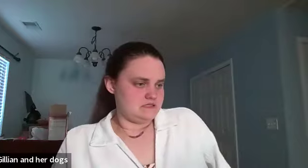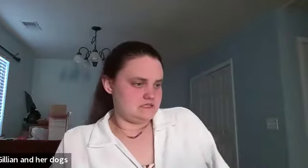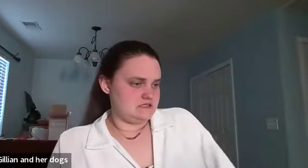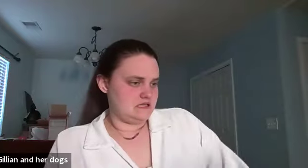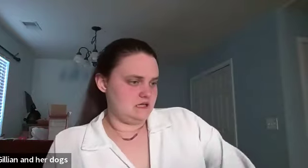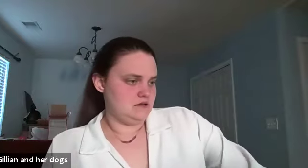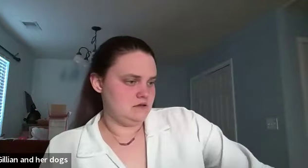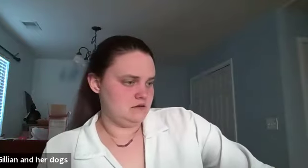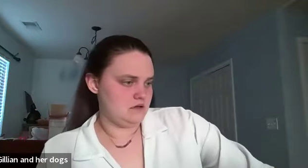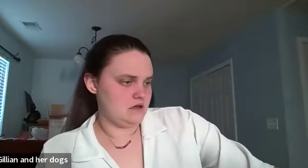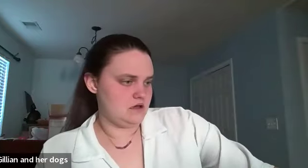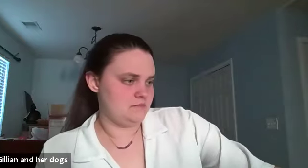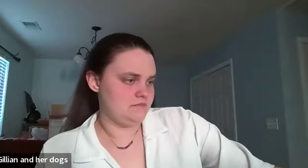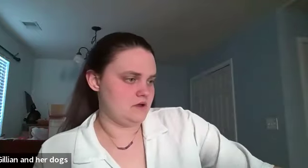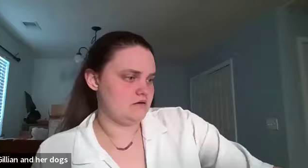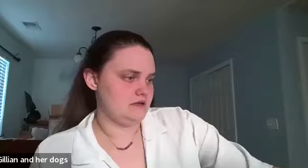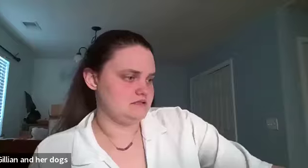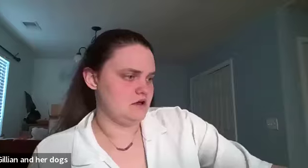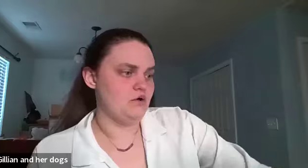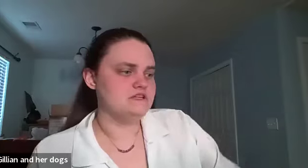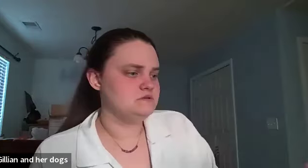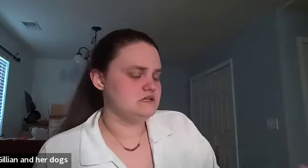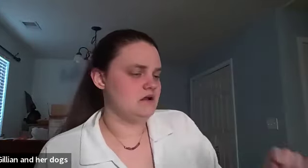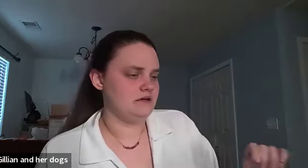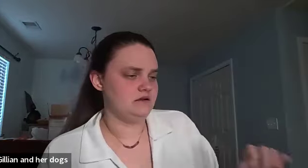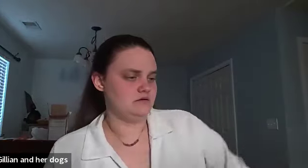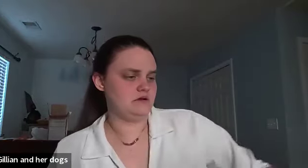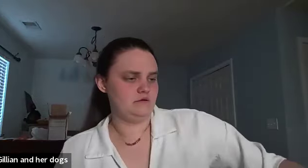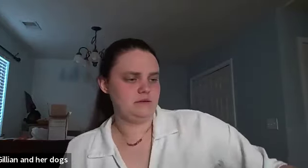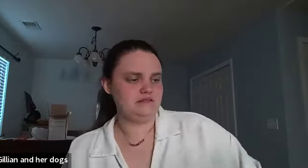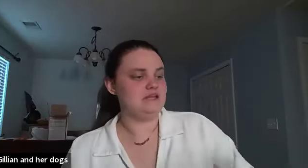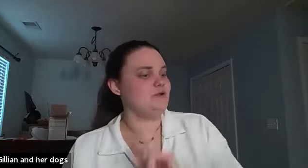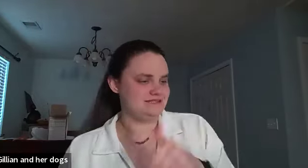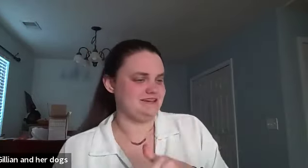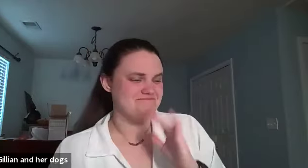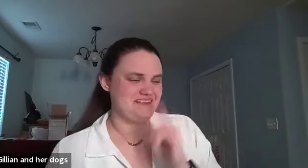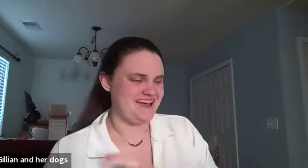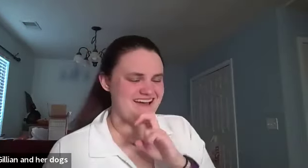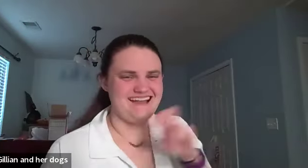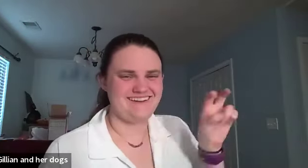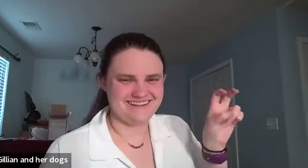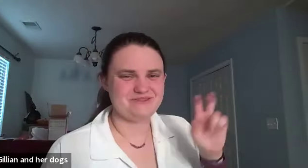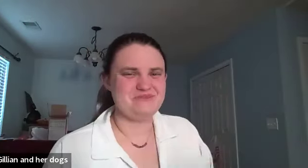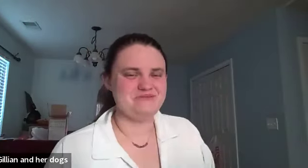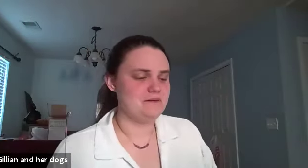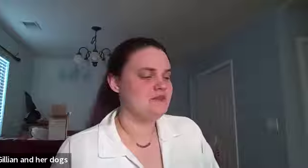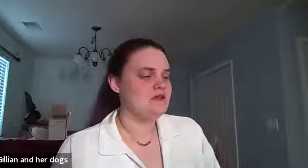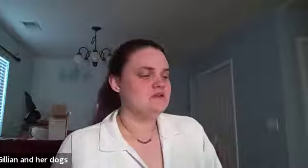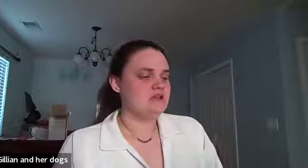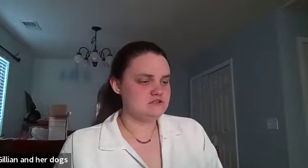Let's see. All right. Oh, this one's not on here. Or it might be, no, it's later. Haha, I caught it. Remove it up. The next